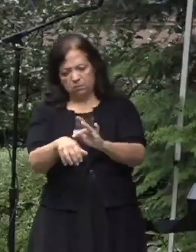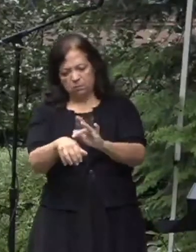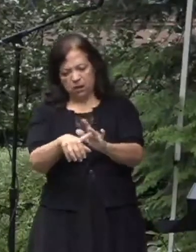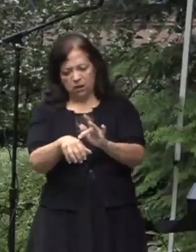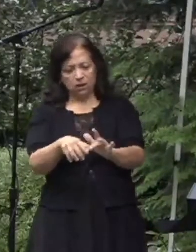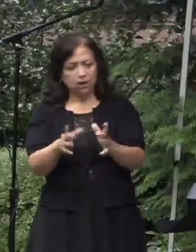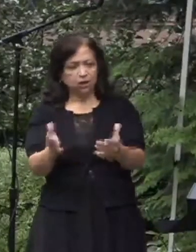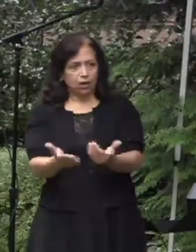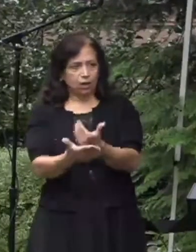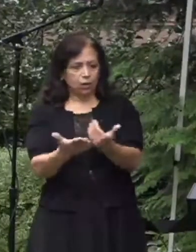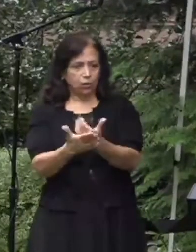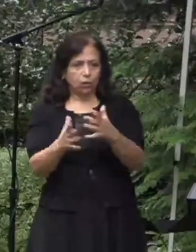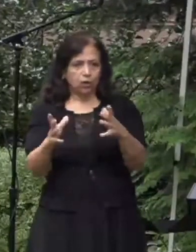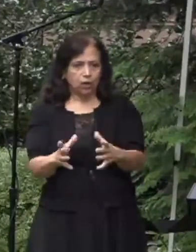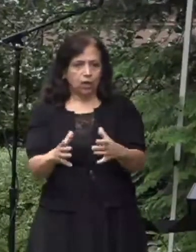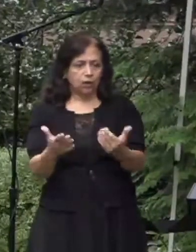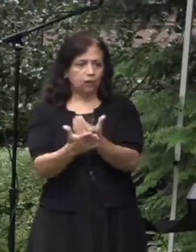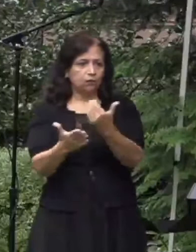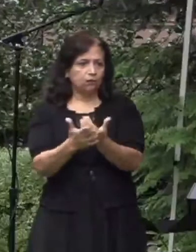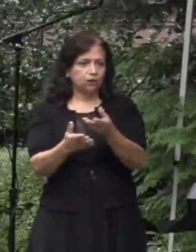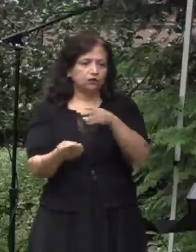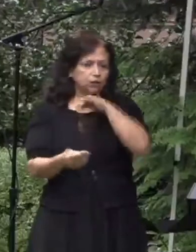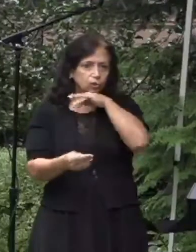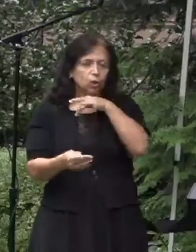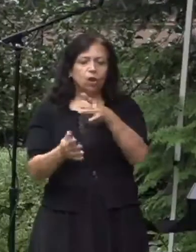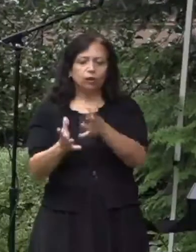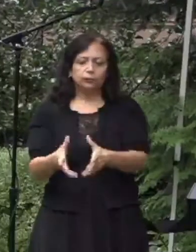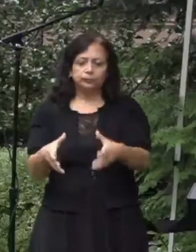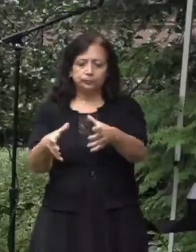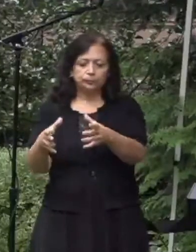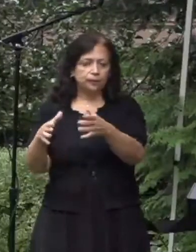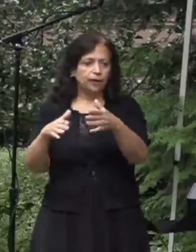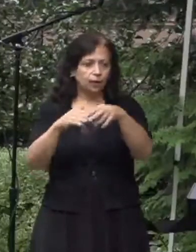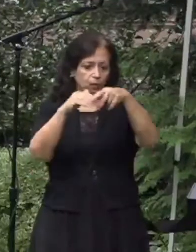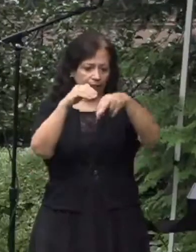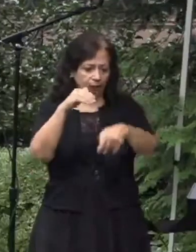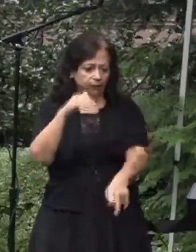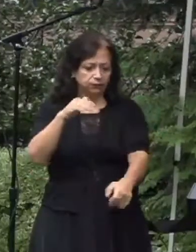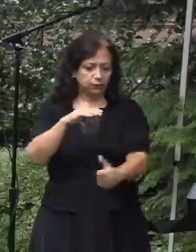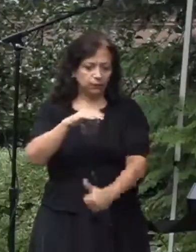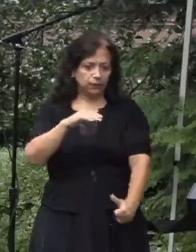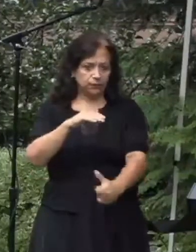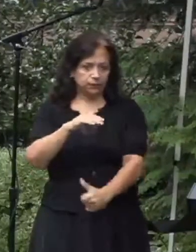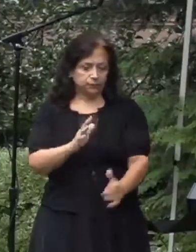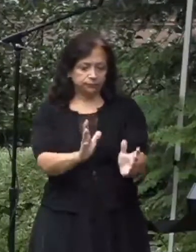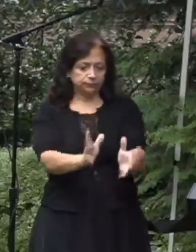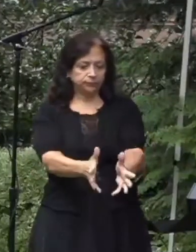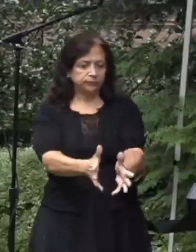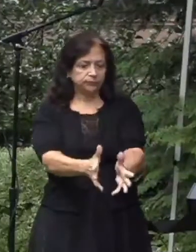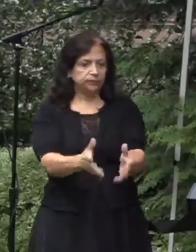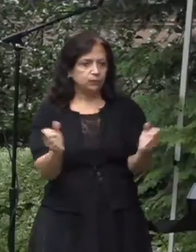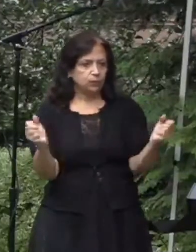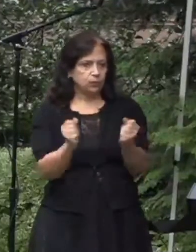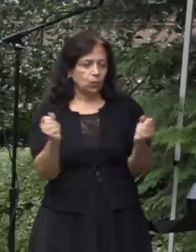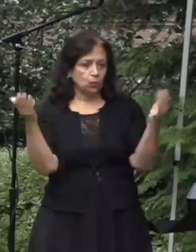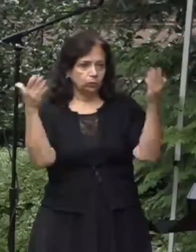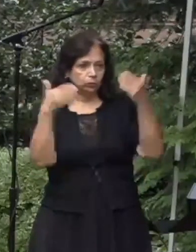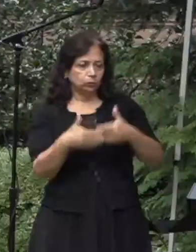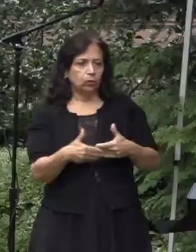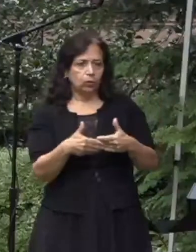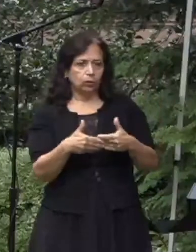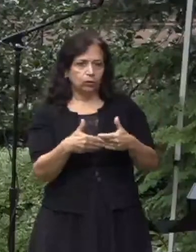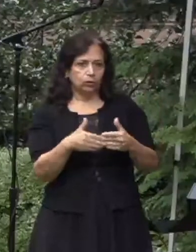into a new container with fresh soil and descended down the stairs to leave it in the cold, dark